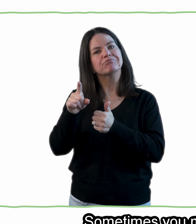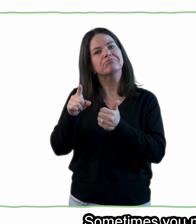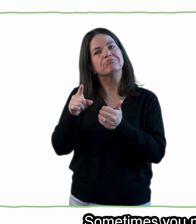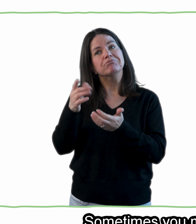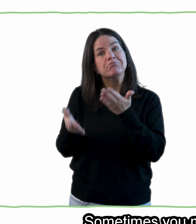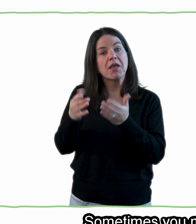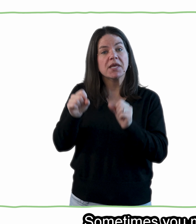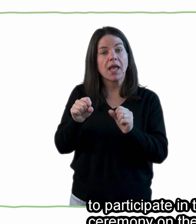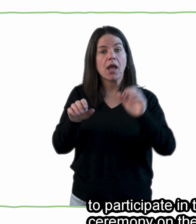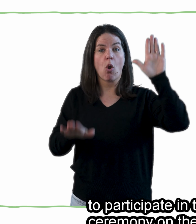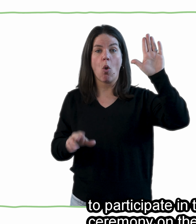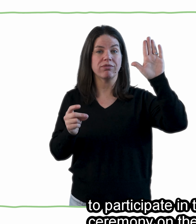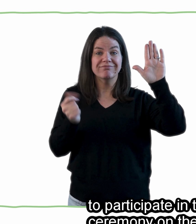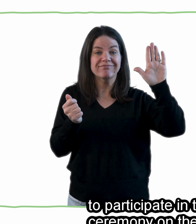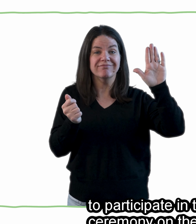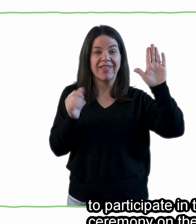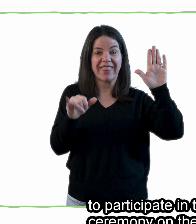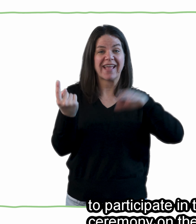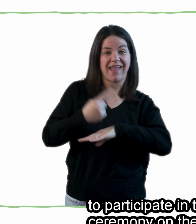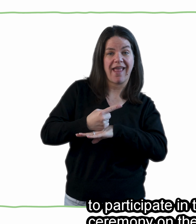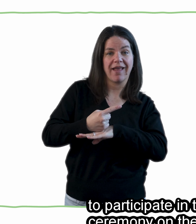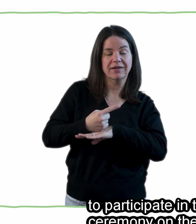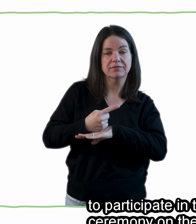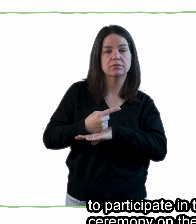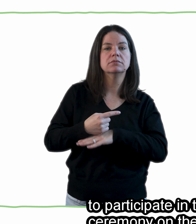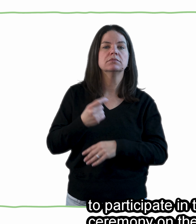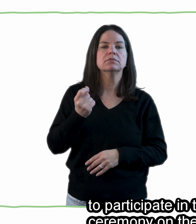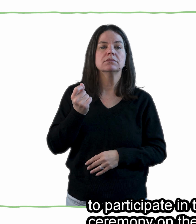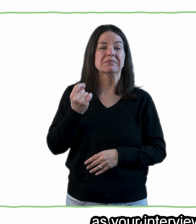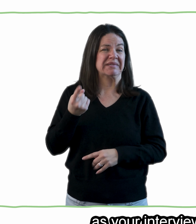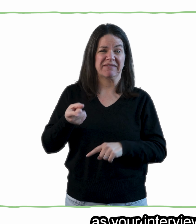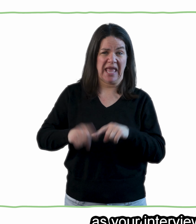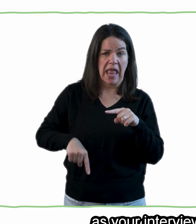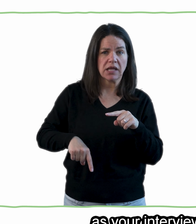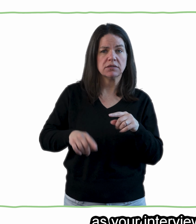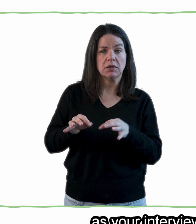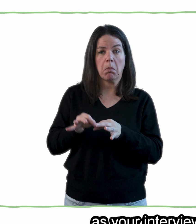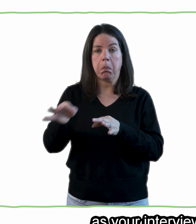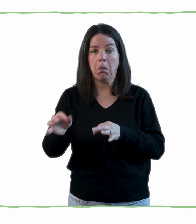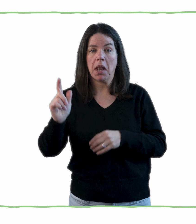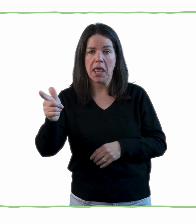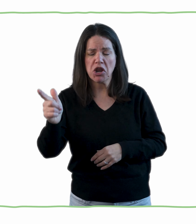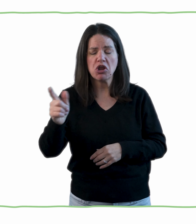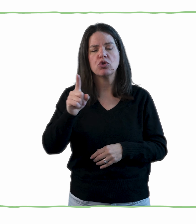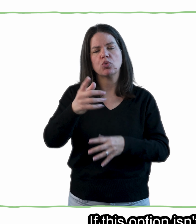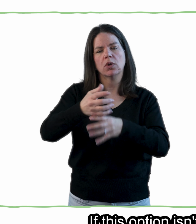Sometimes you may be able to participate in the oath ceremony on the same day as your interview and test. If this